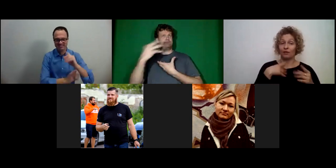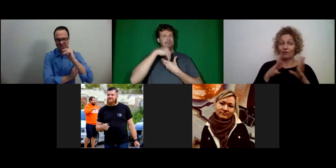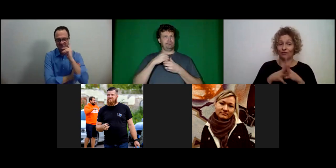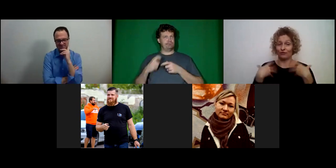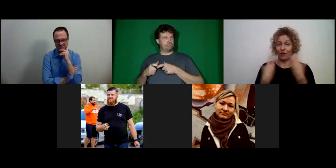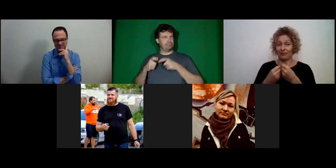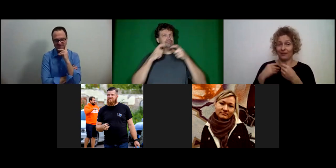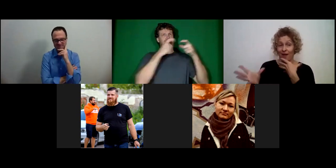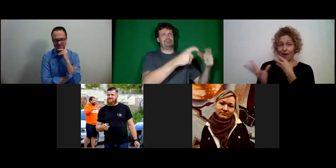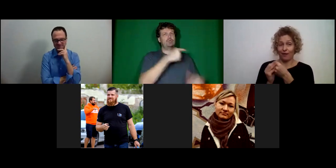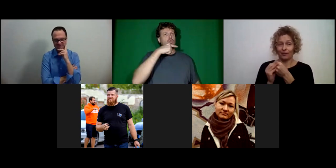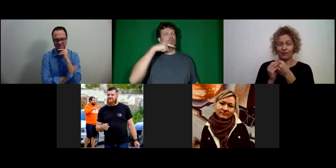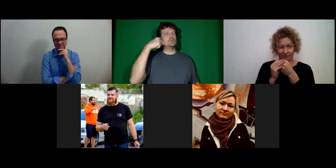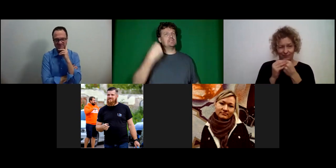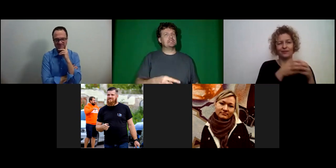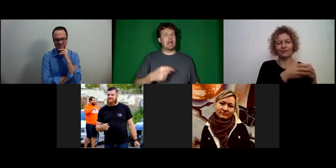right?